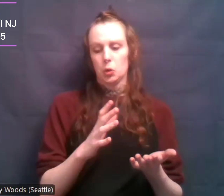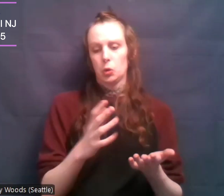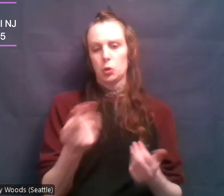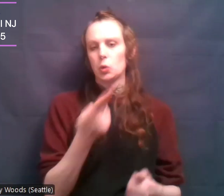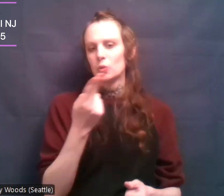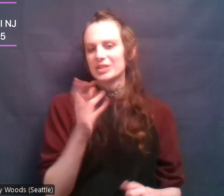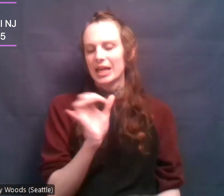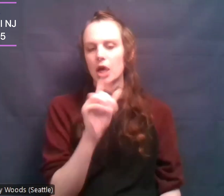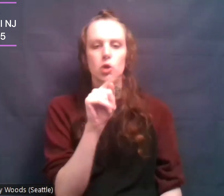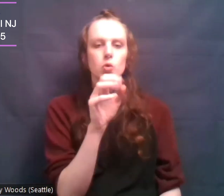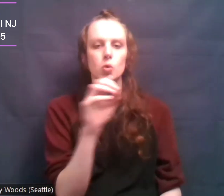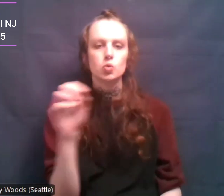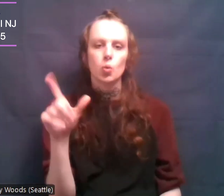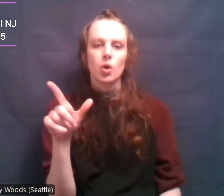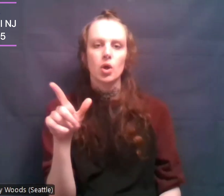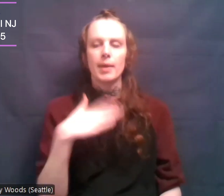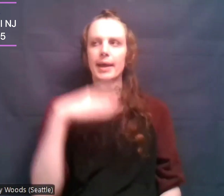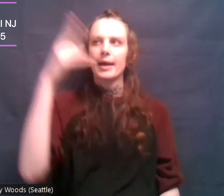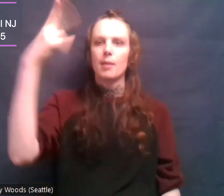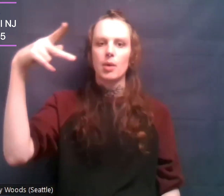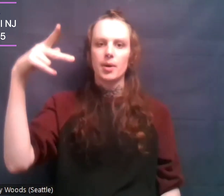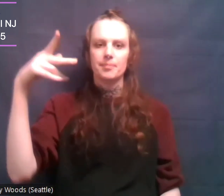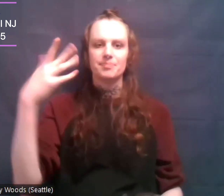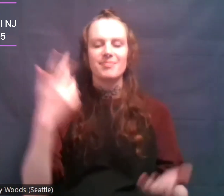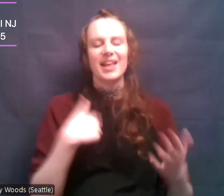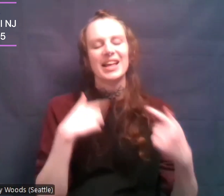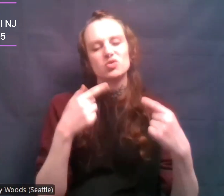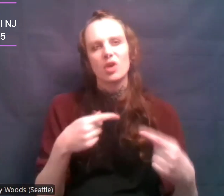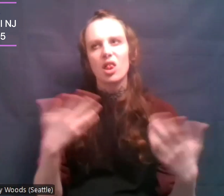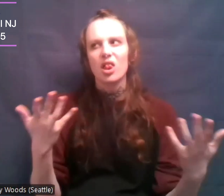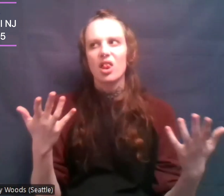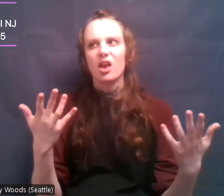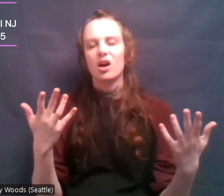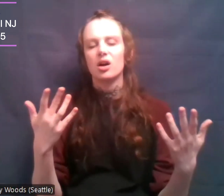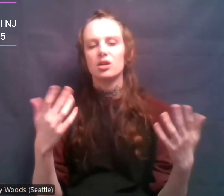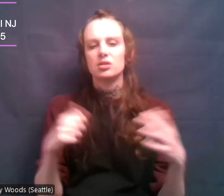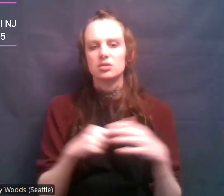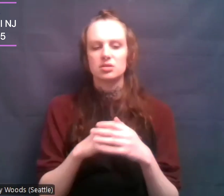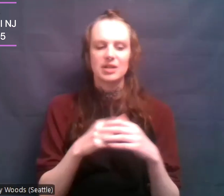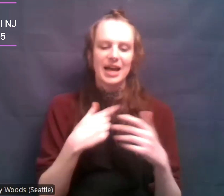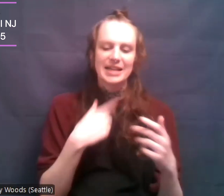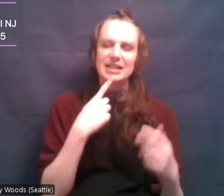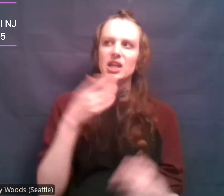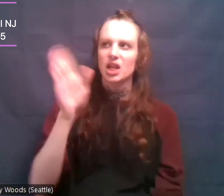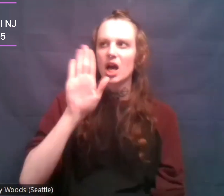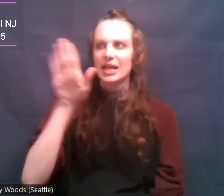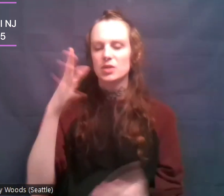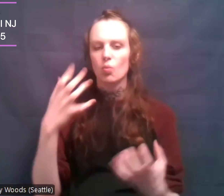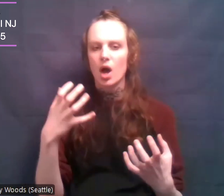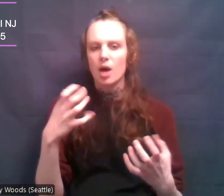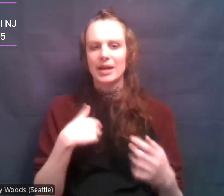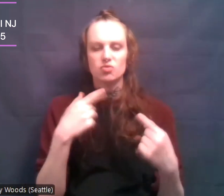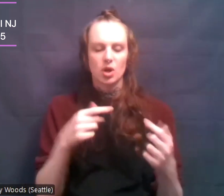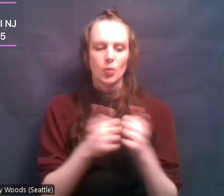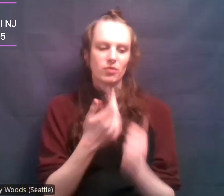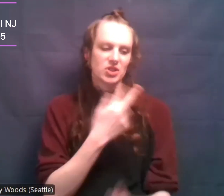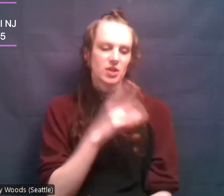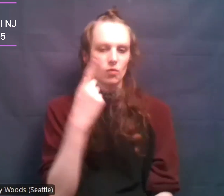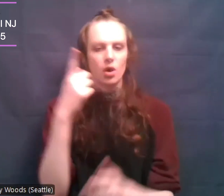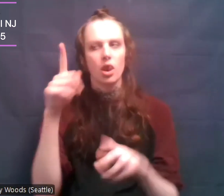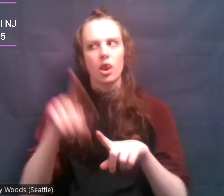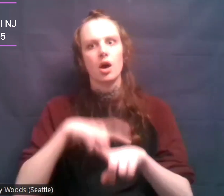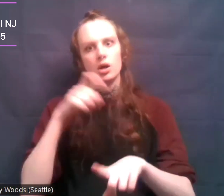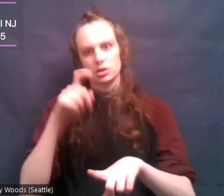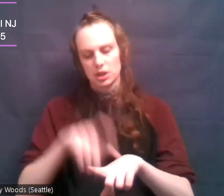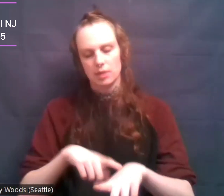out, or a higher power. I struggled with, because like I say God's will, but like I struggled with religion for a long, long, long,